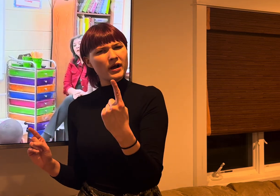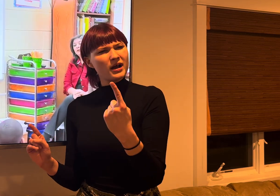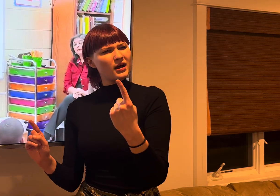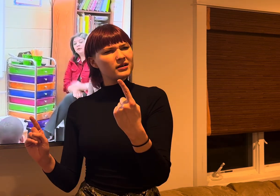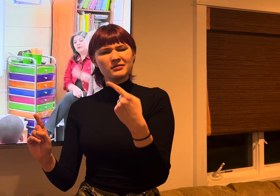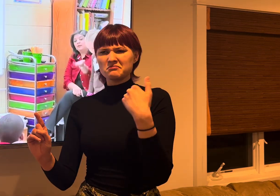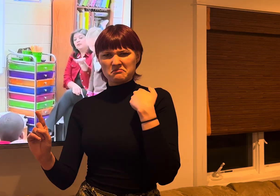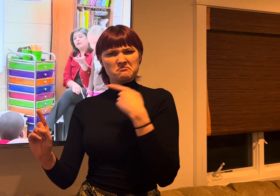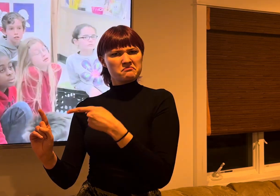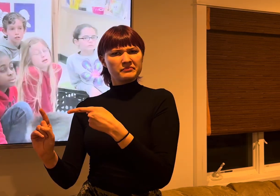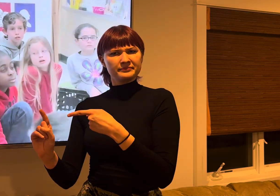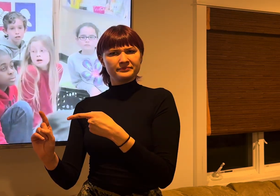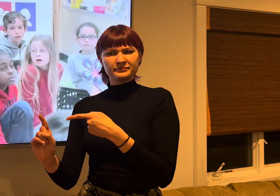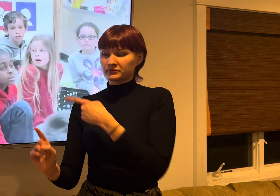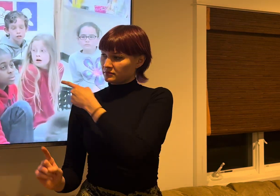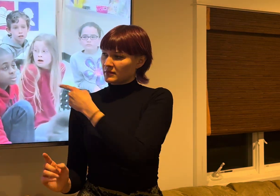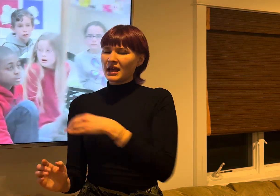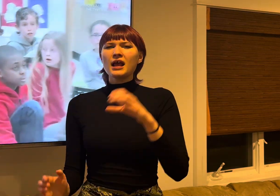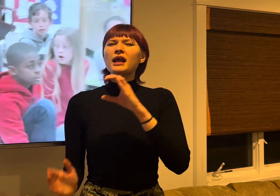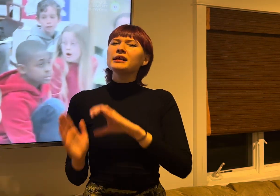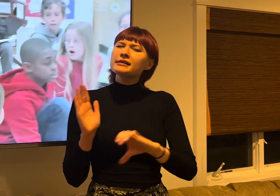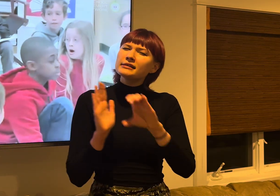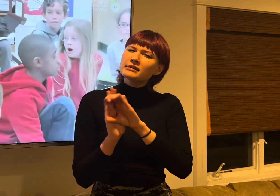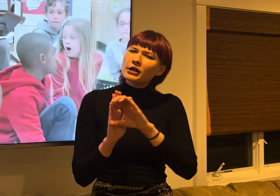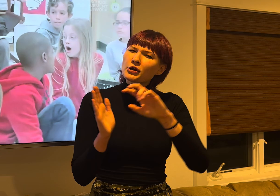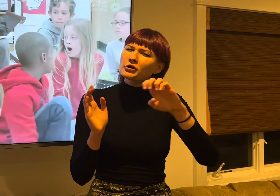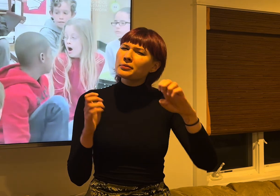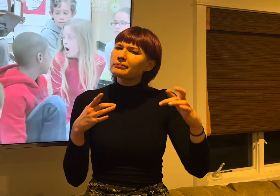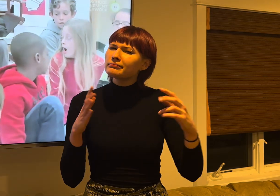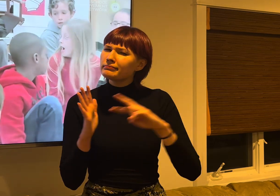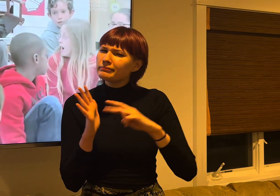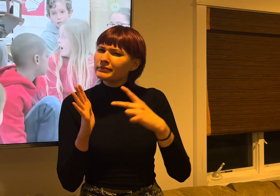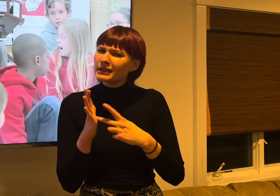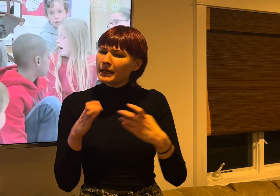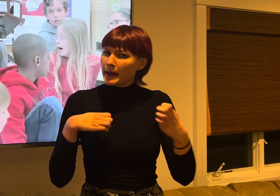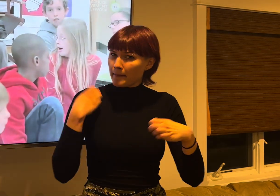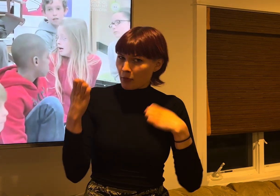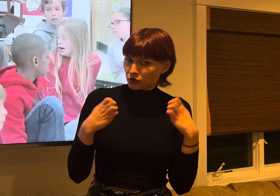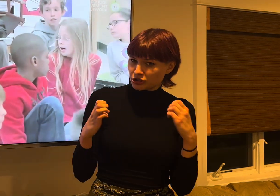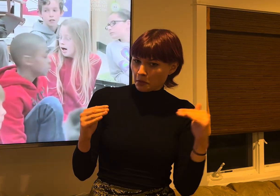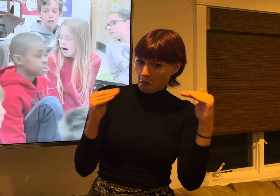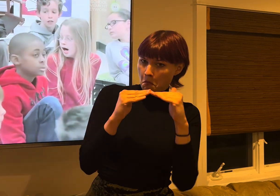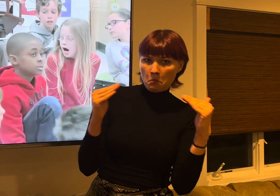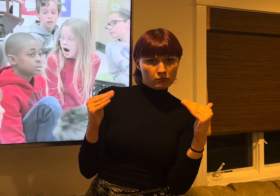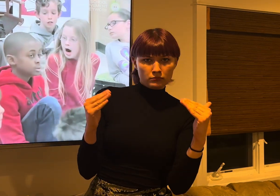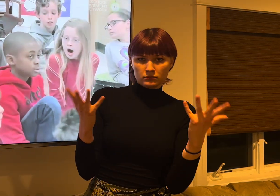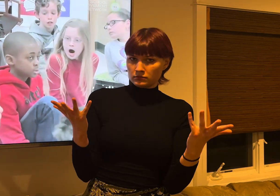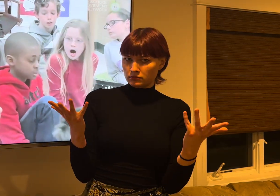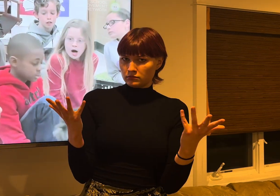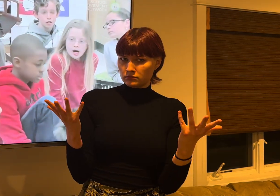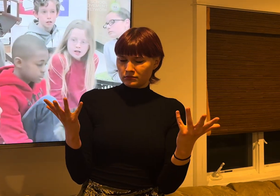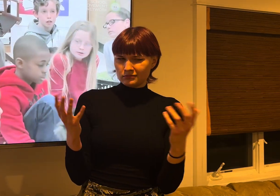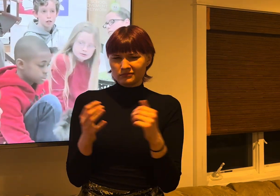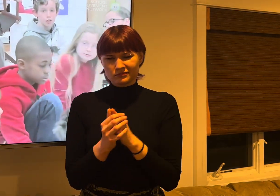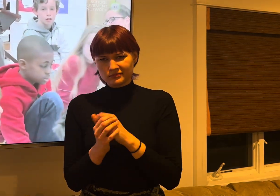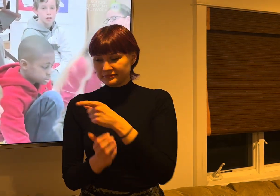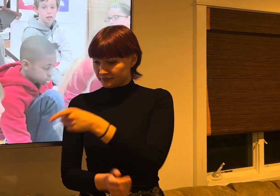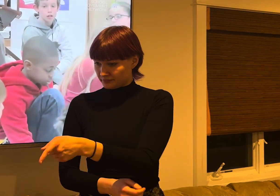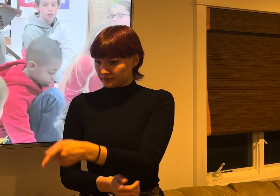It could. Does character mean emotion? Well, a character trait is like how you are and it's how you act,